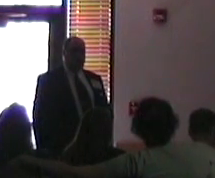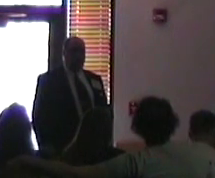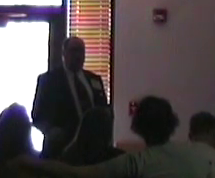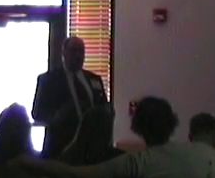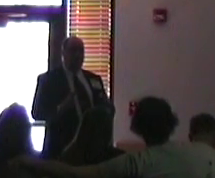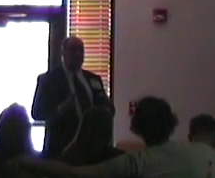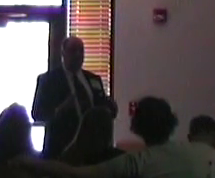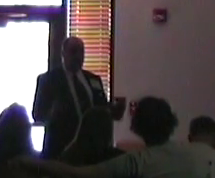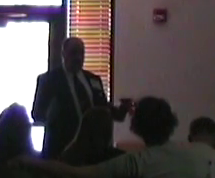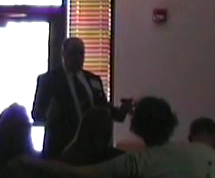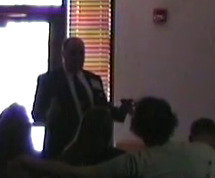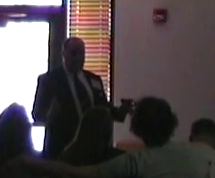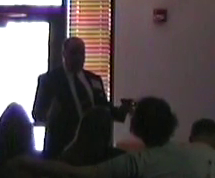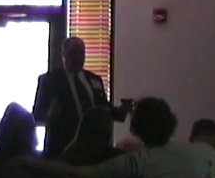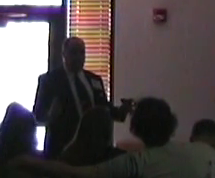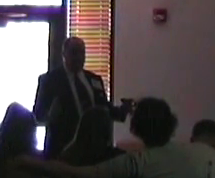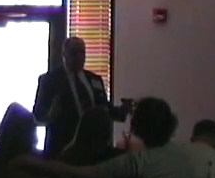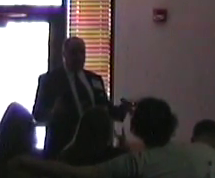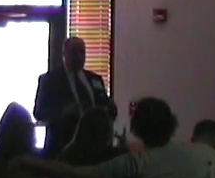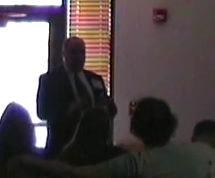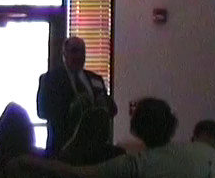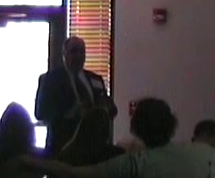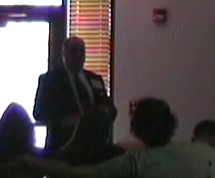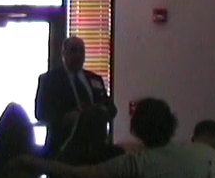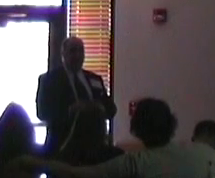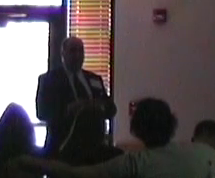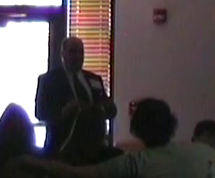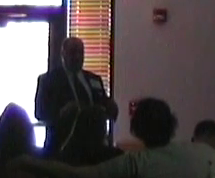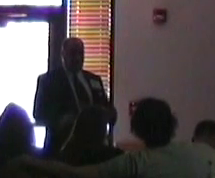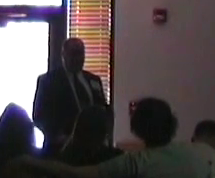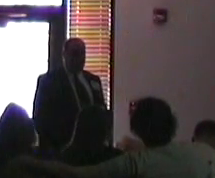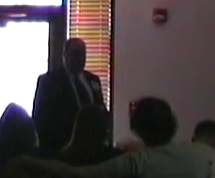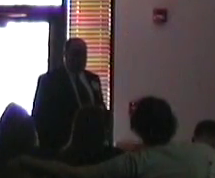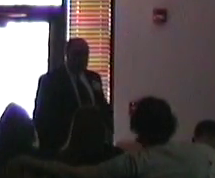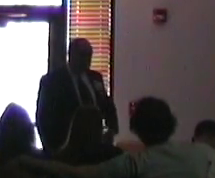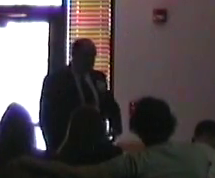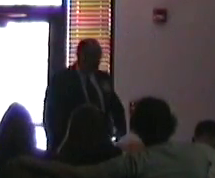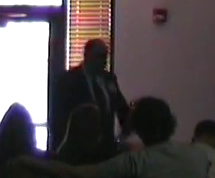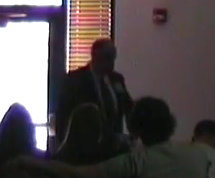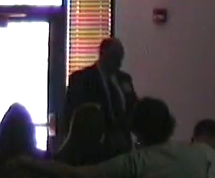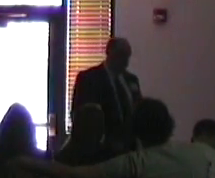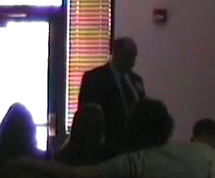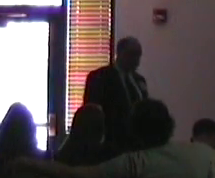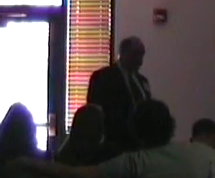This is why the student must be ready and the interpreter must be safe.